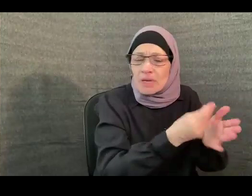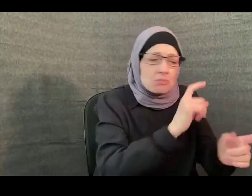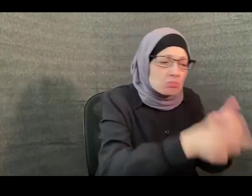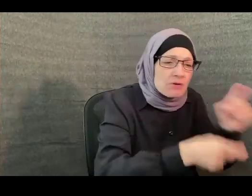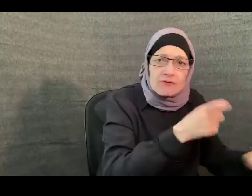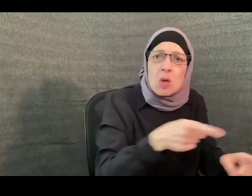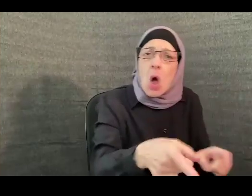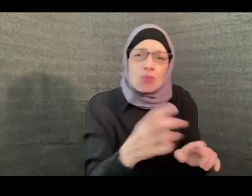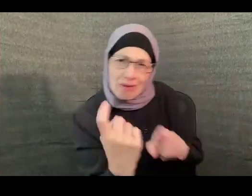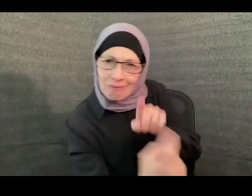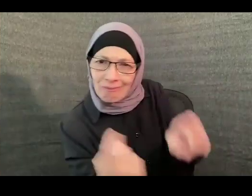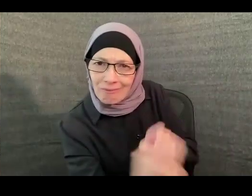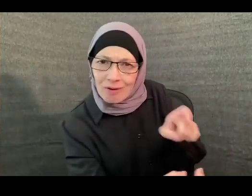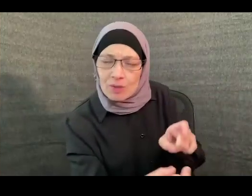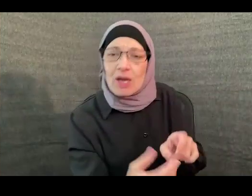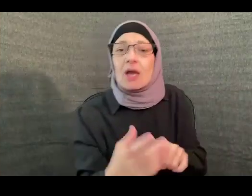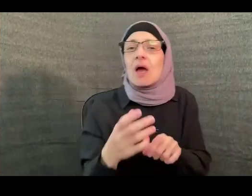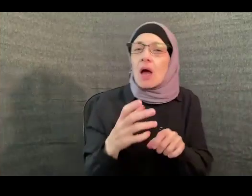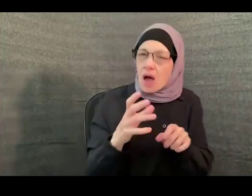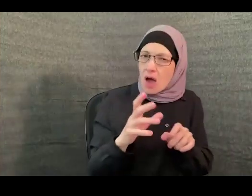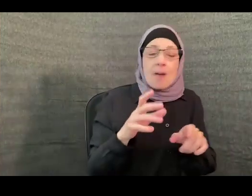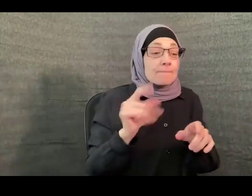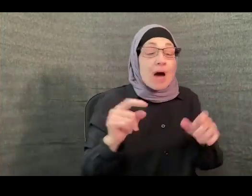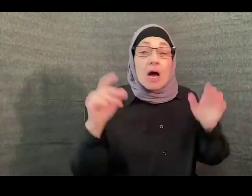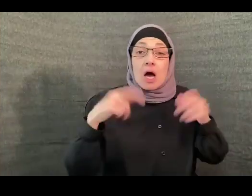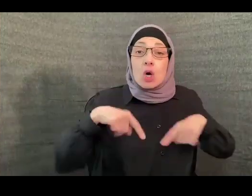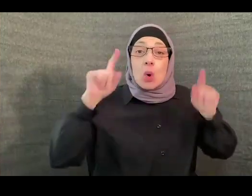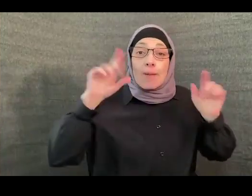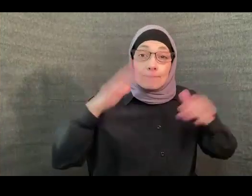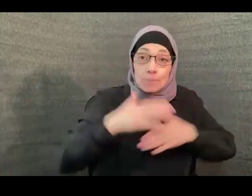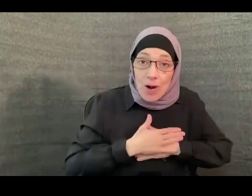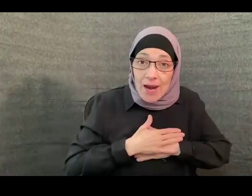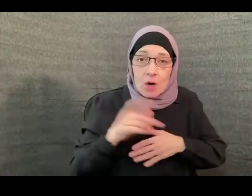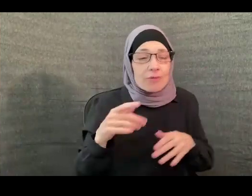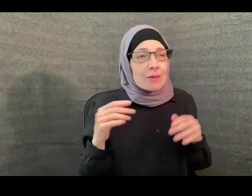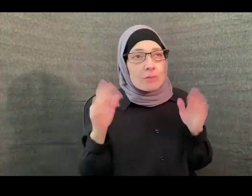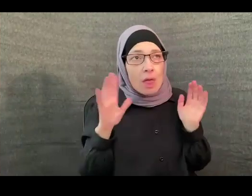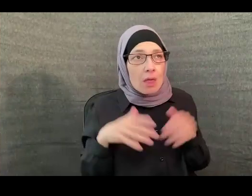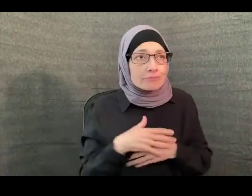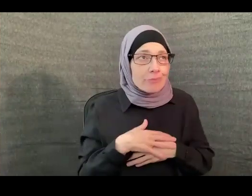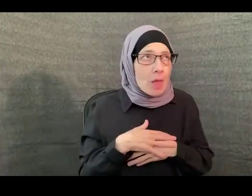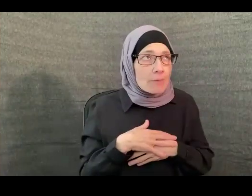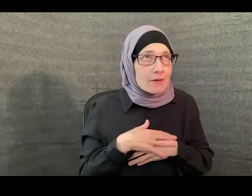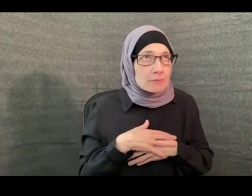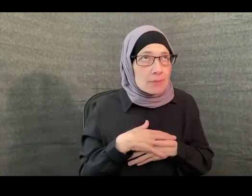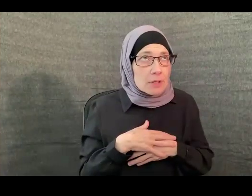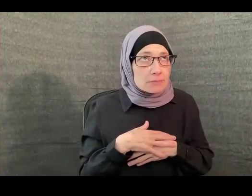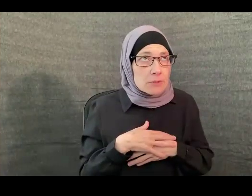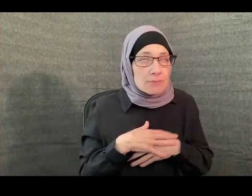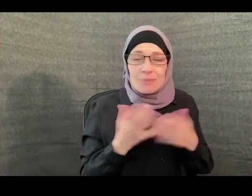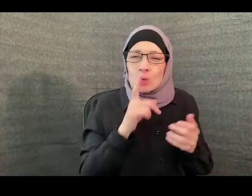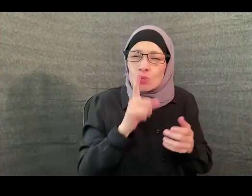they are lazy about it. They have no motivation because the faith has not really entered their